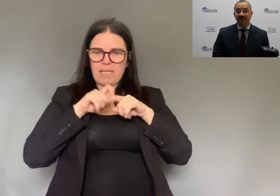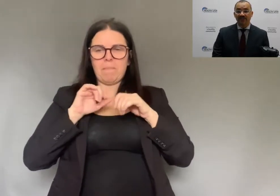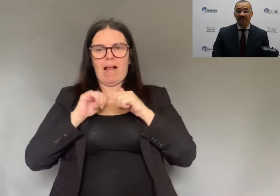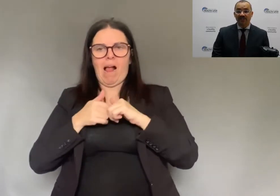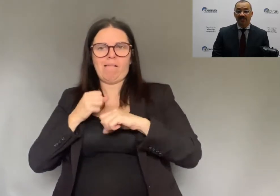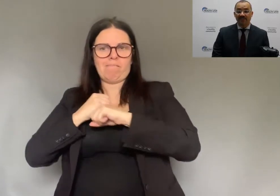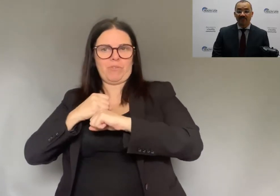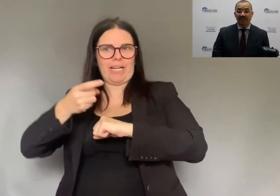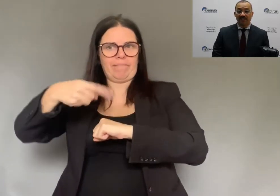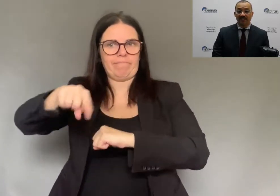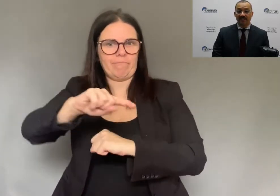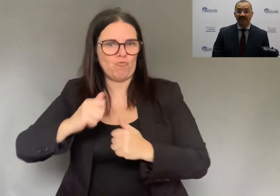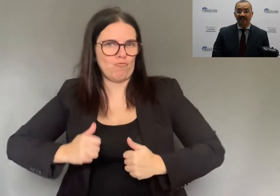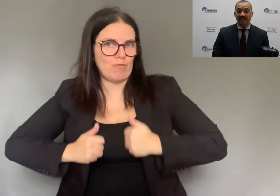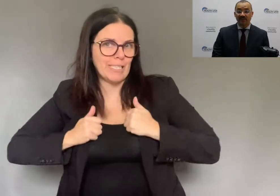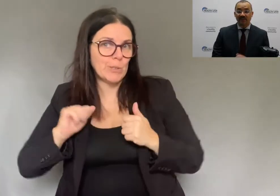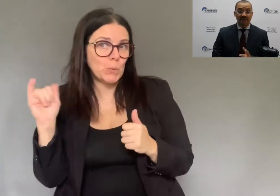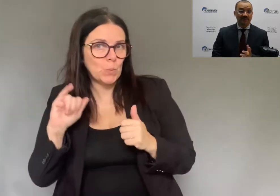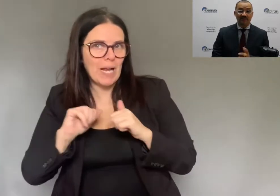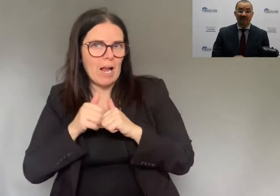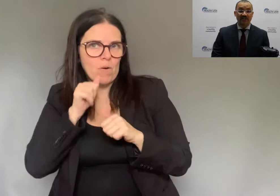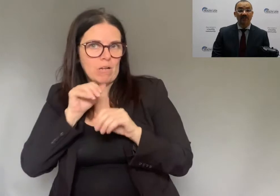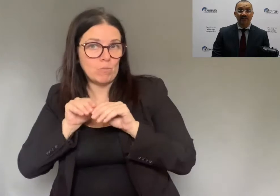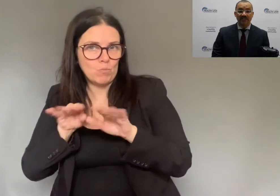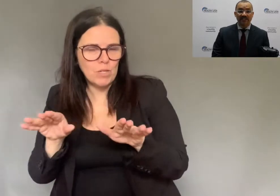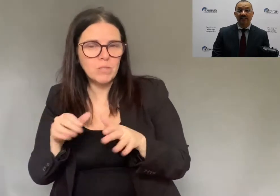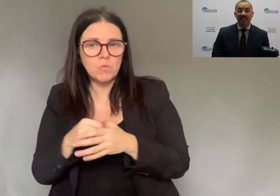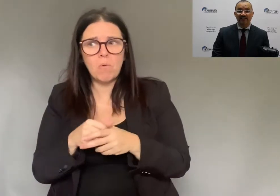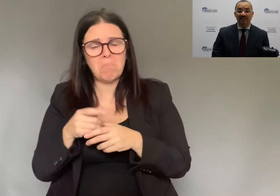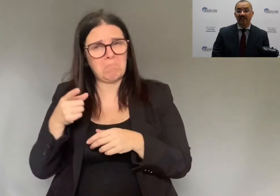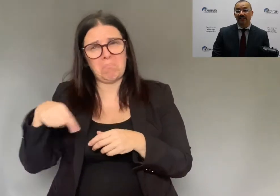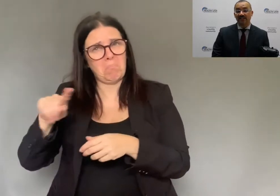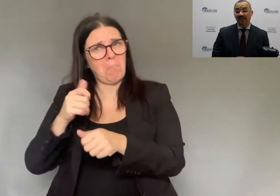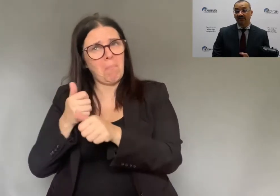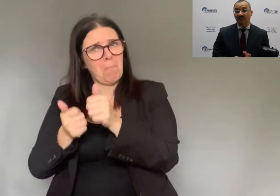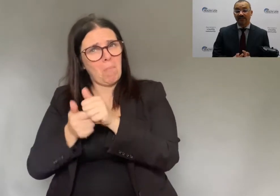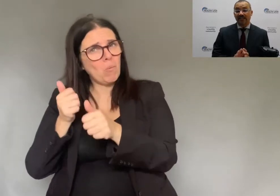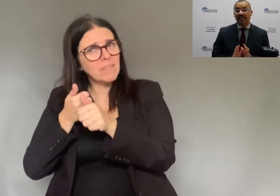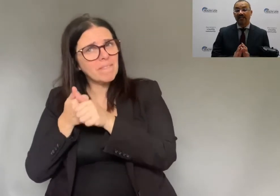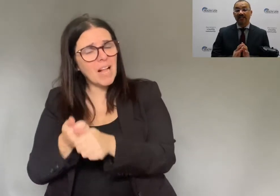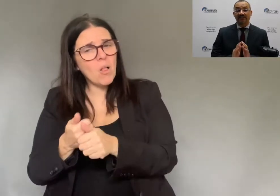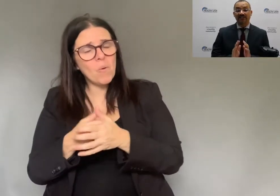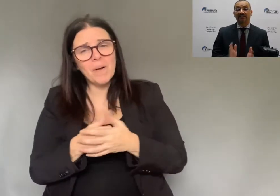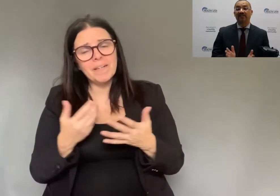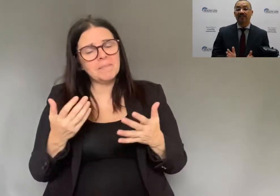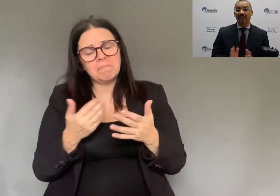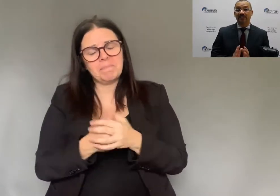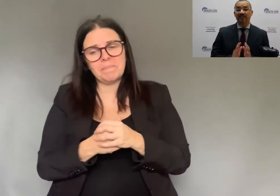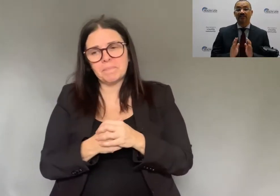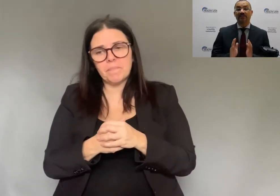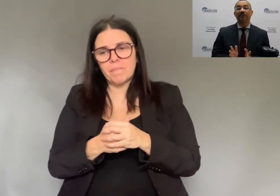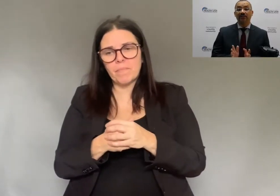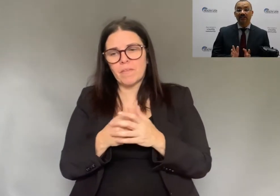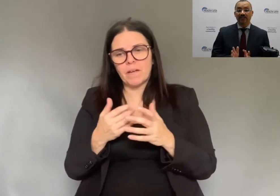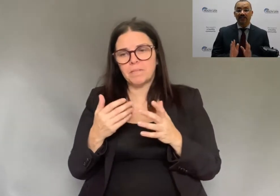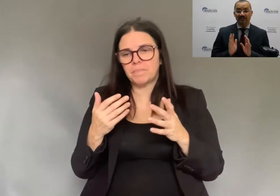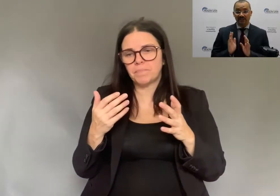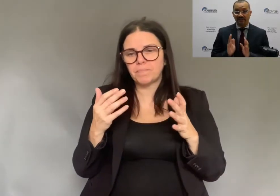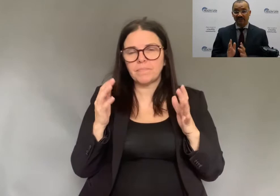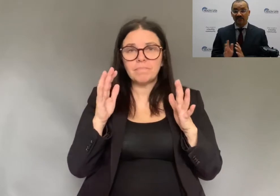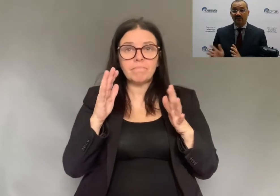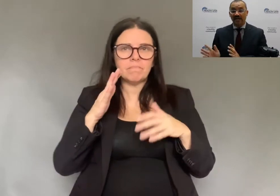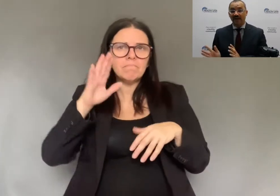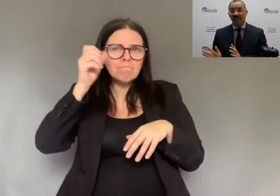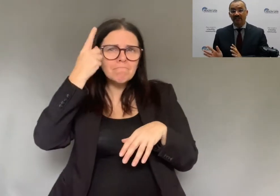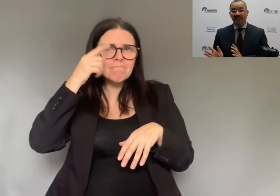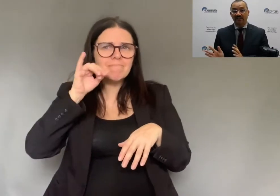people. And most of them are doing that. It's some of those, and again, this is just a theory that